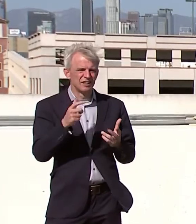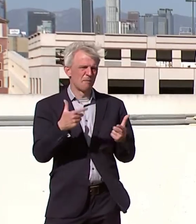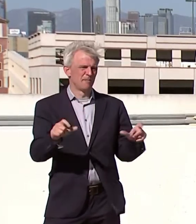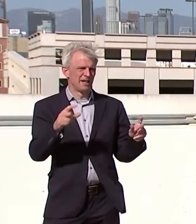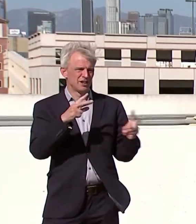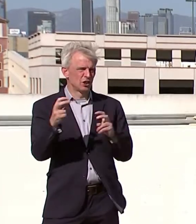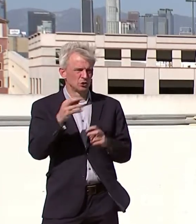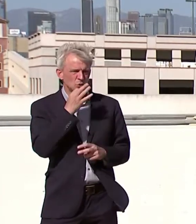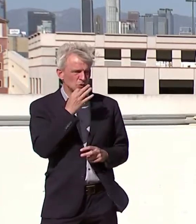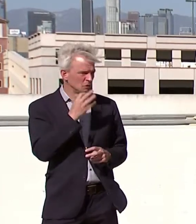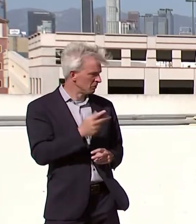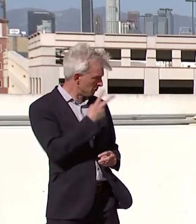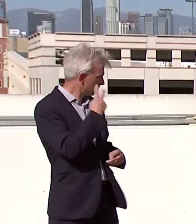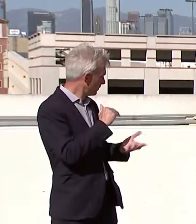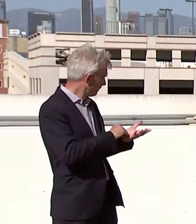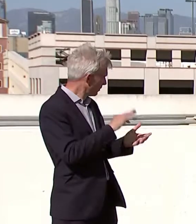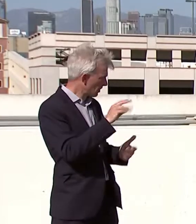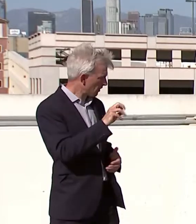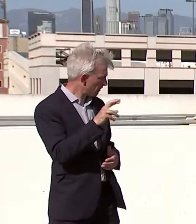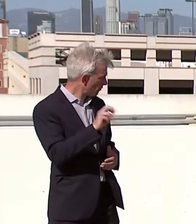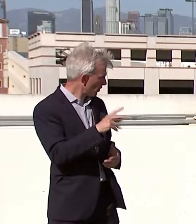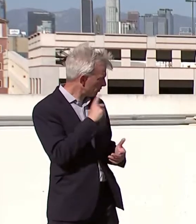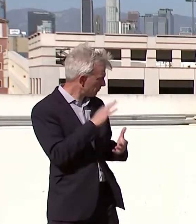but happy to see if Dr. Frere wants to add anything.